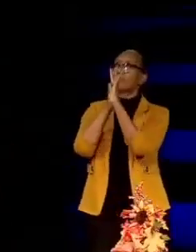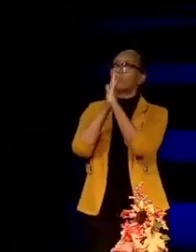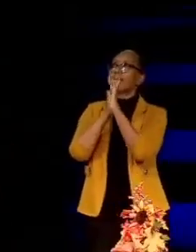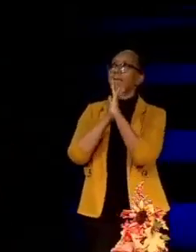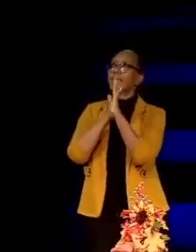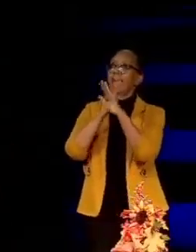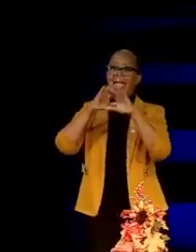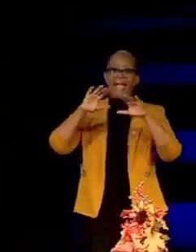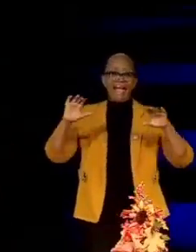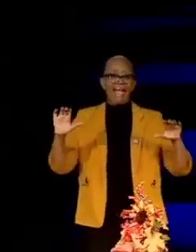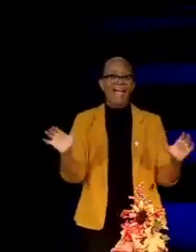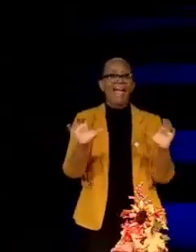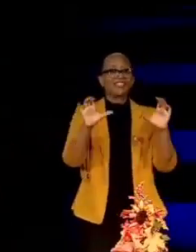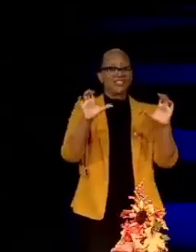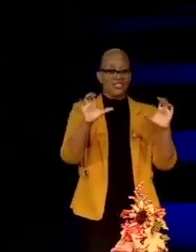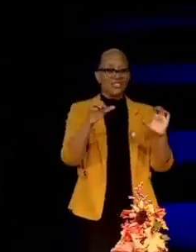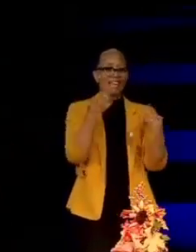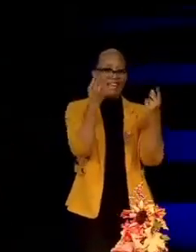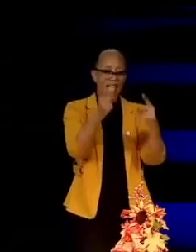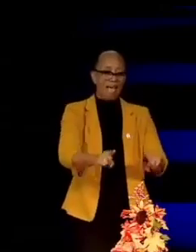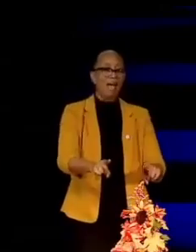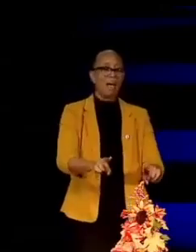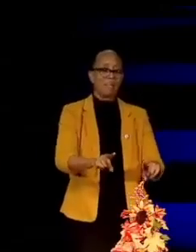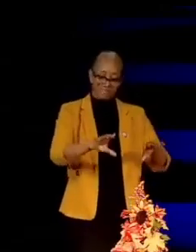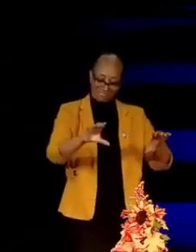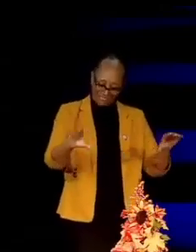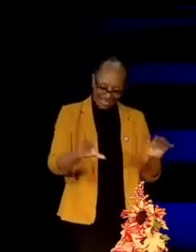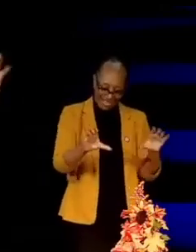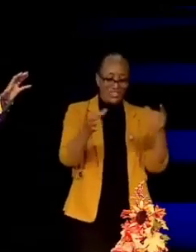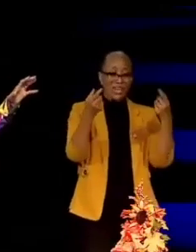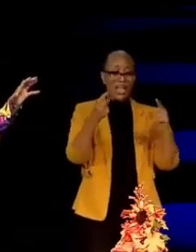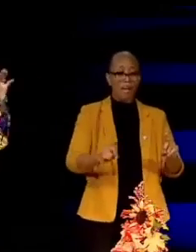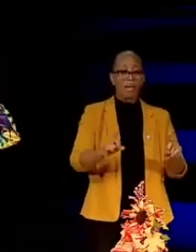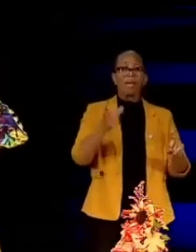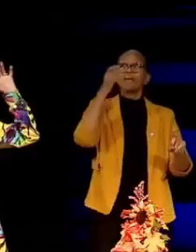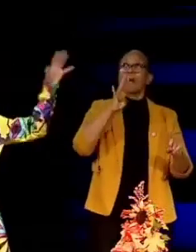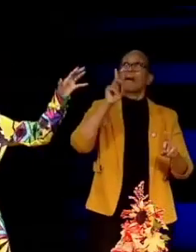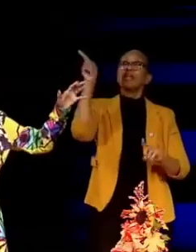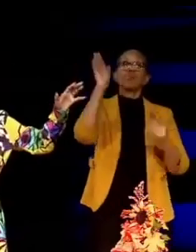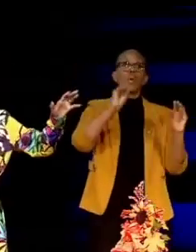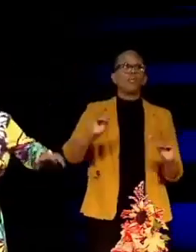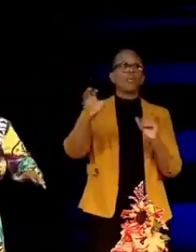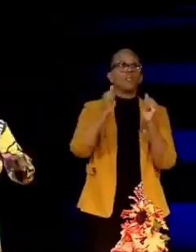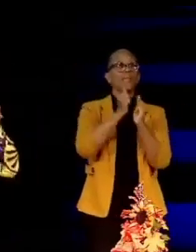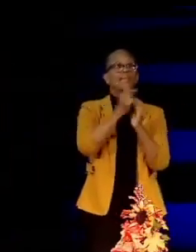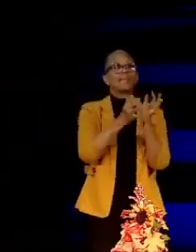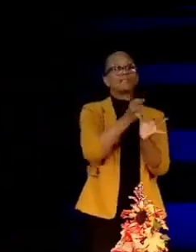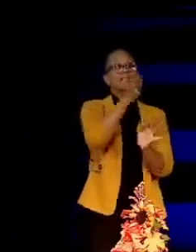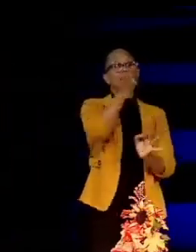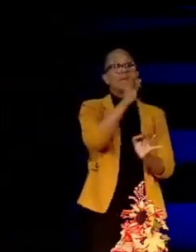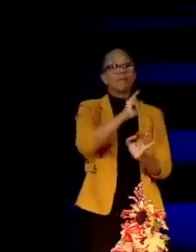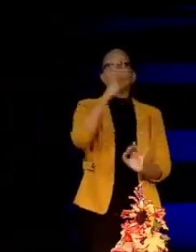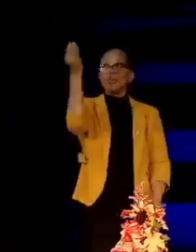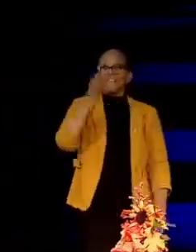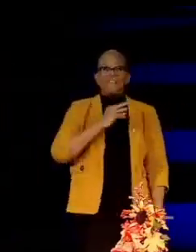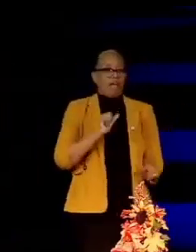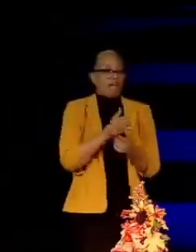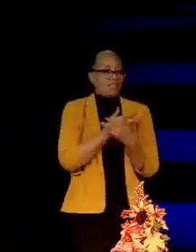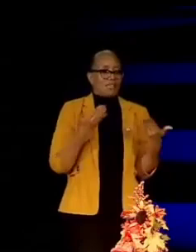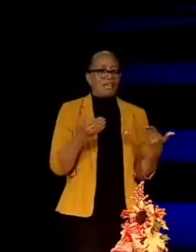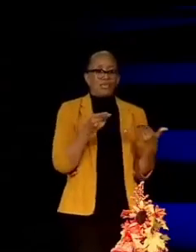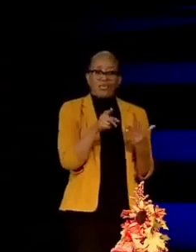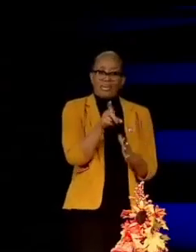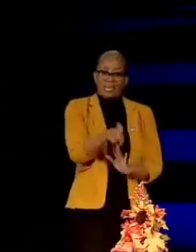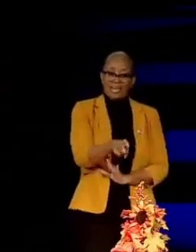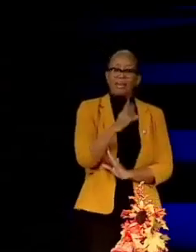get action. Somebody say action. Come on, God will move by his Spirit and give us what